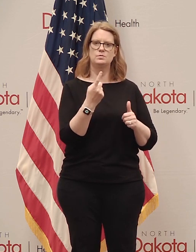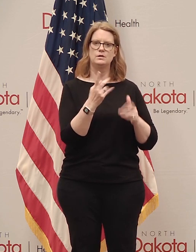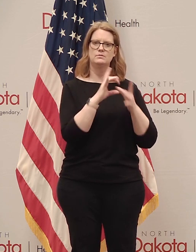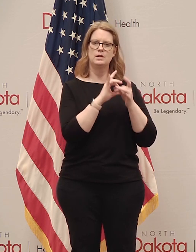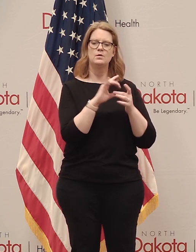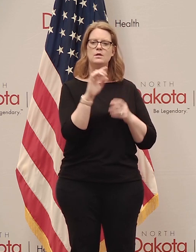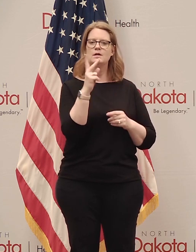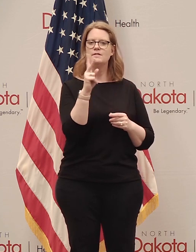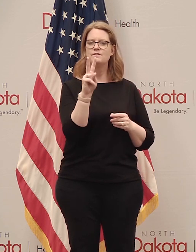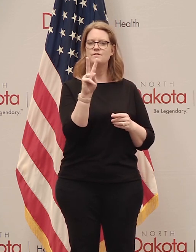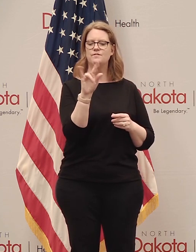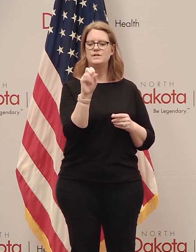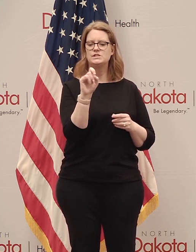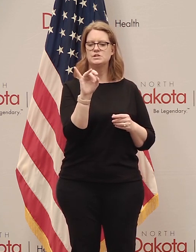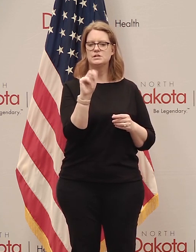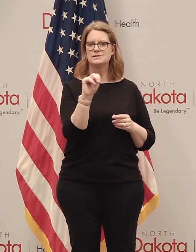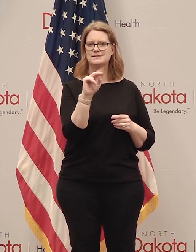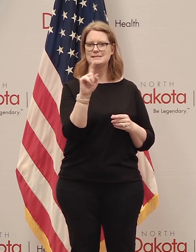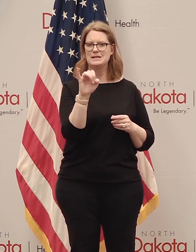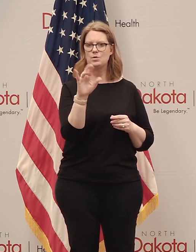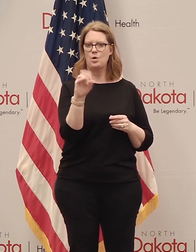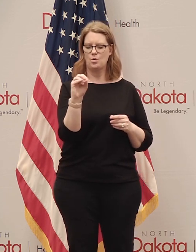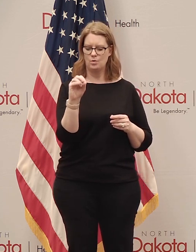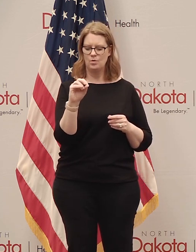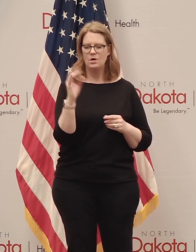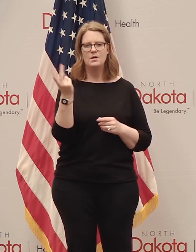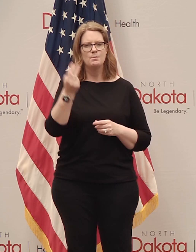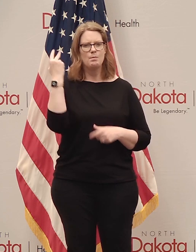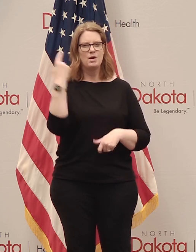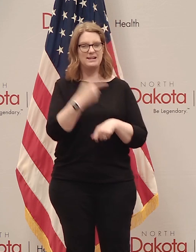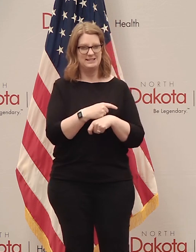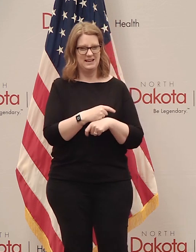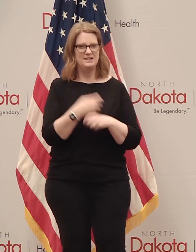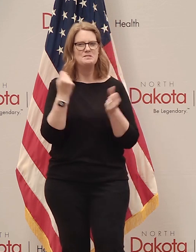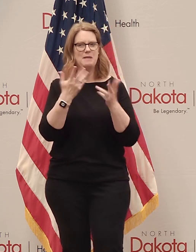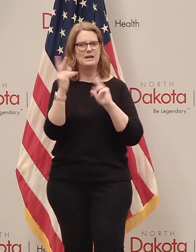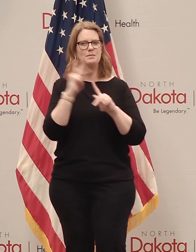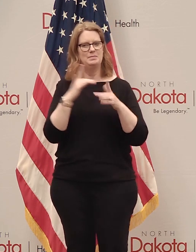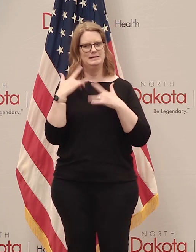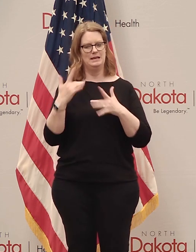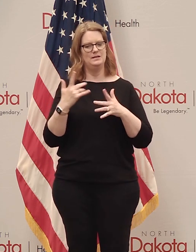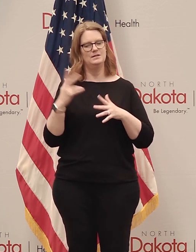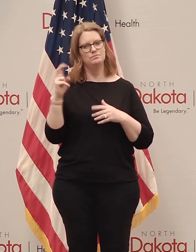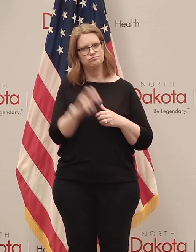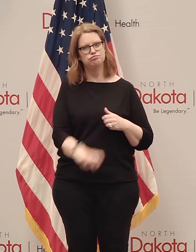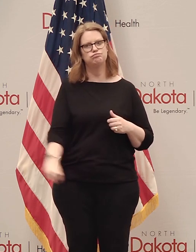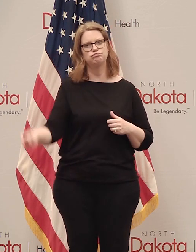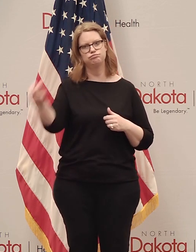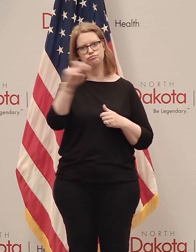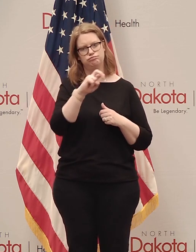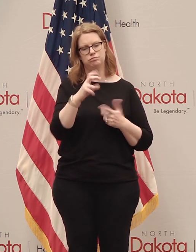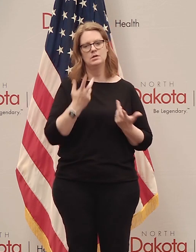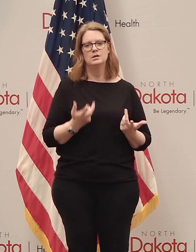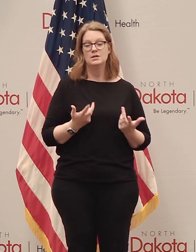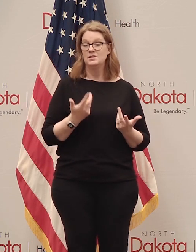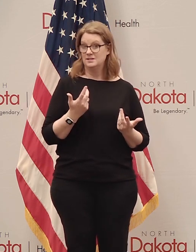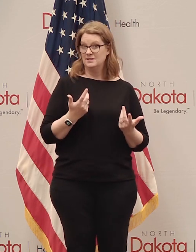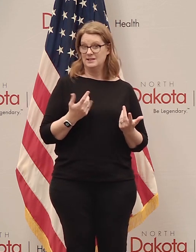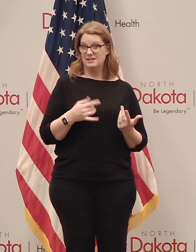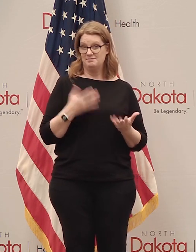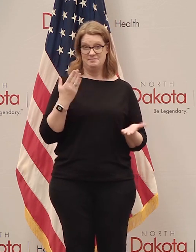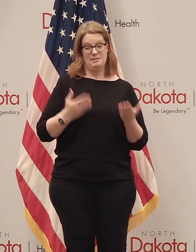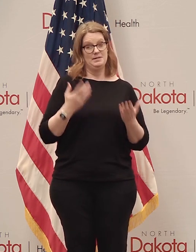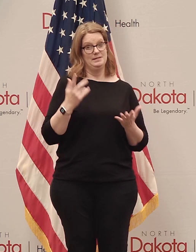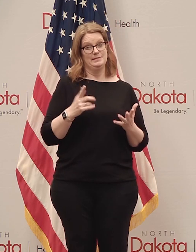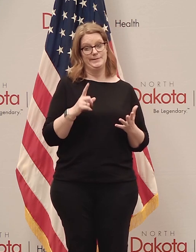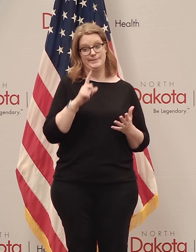with Vision Zero. Memorial Day weekend is traditionally a big weekend for travel, and I'm sure this may be one of the biggest ones this weekend